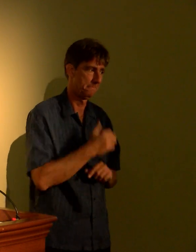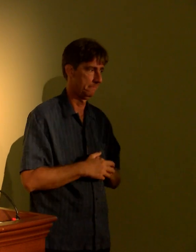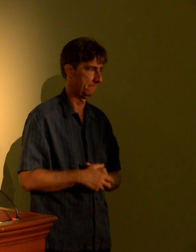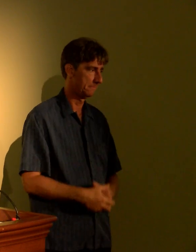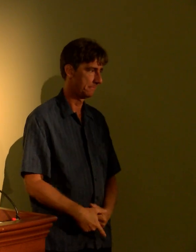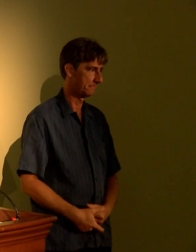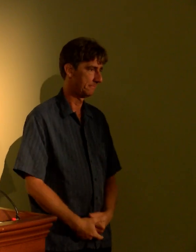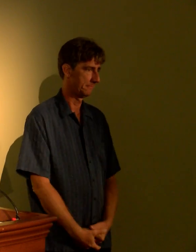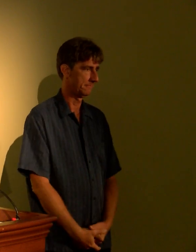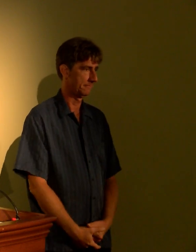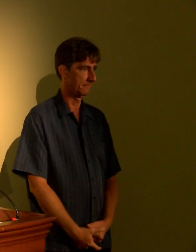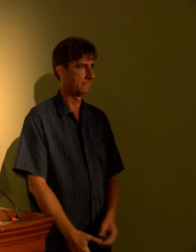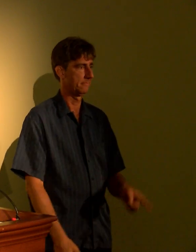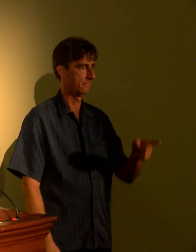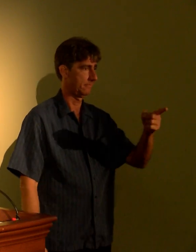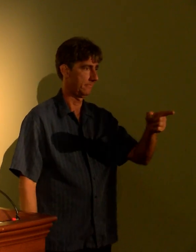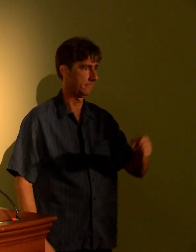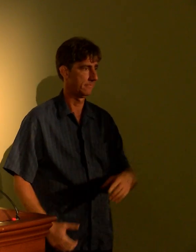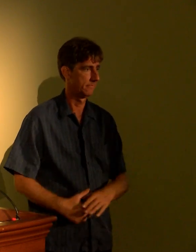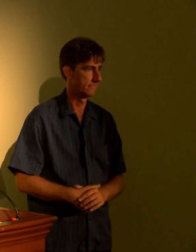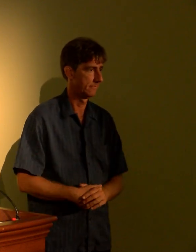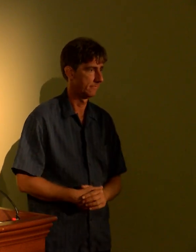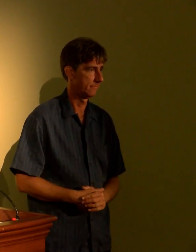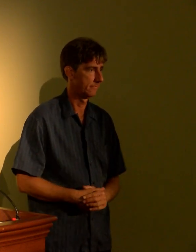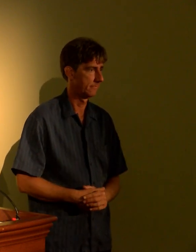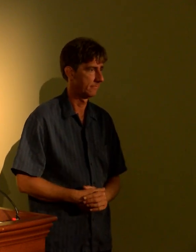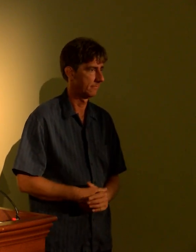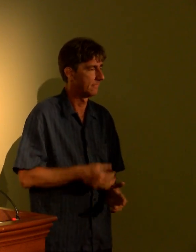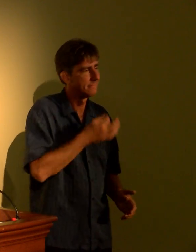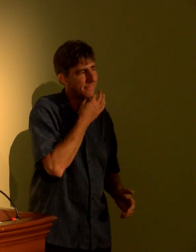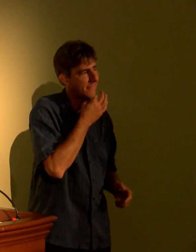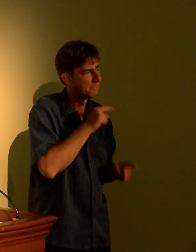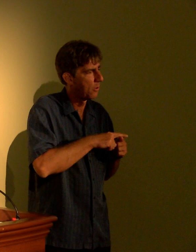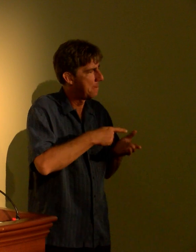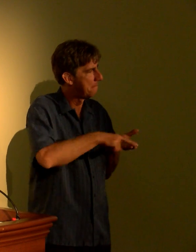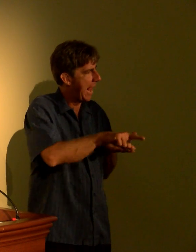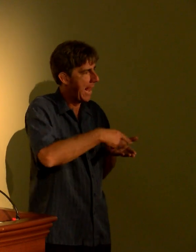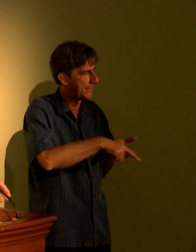Anyone else? I'm curious about the payment scale.